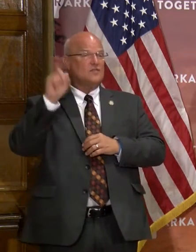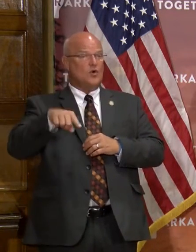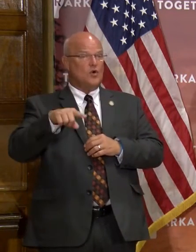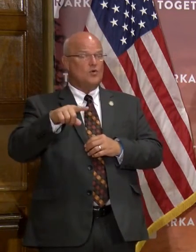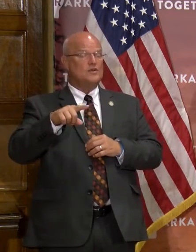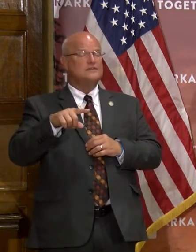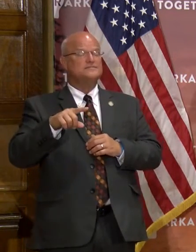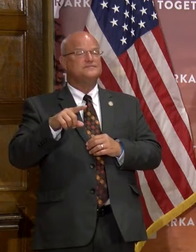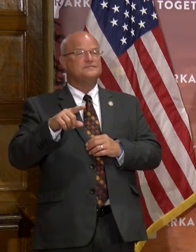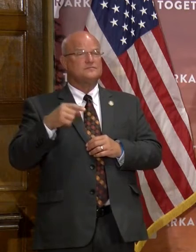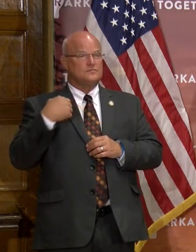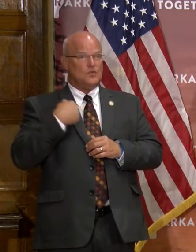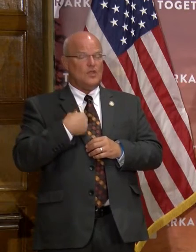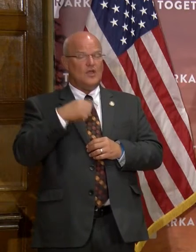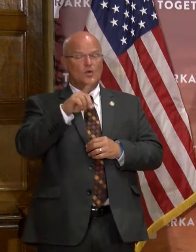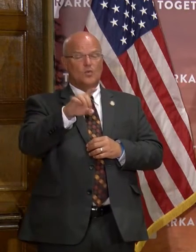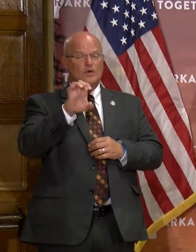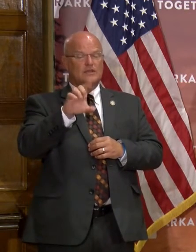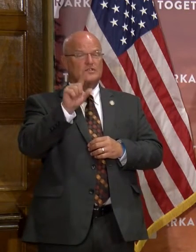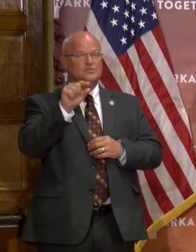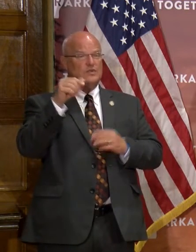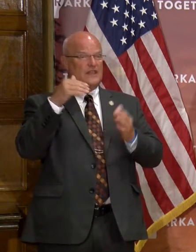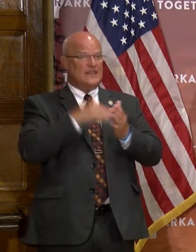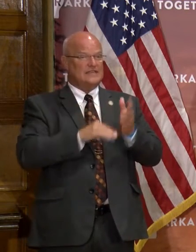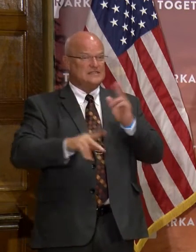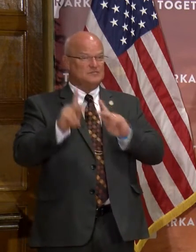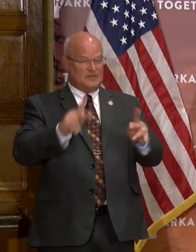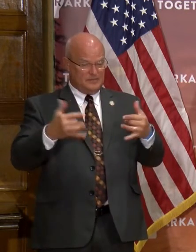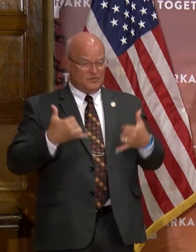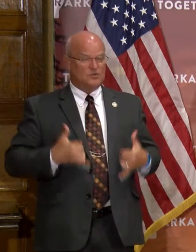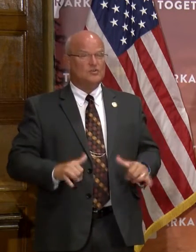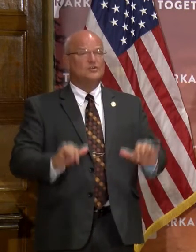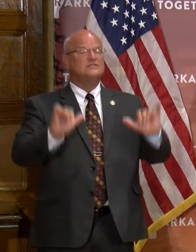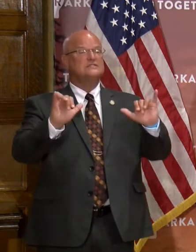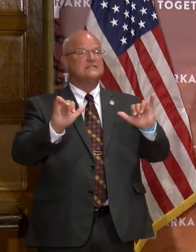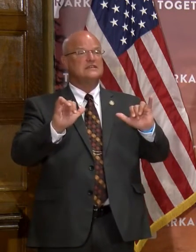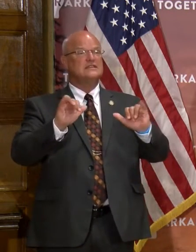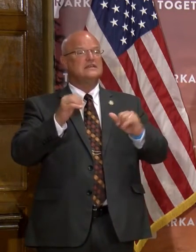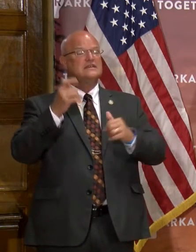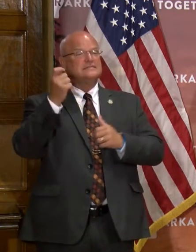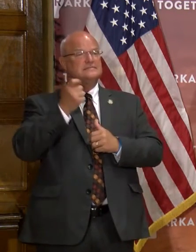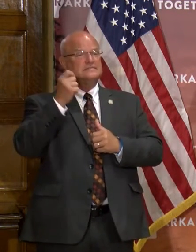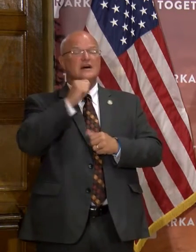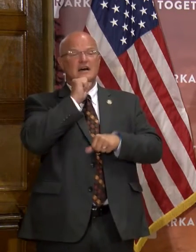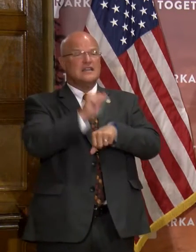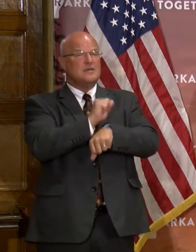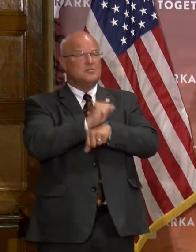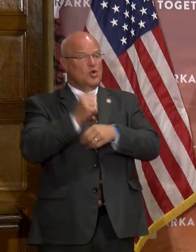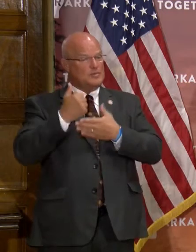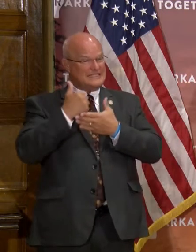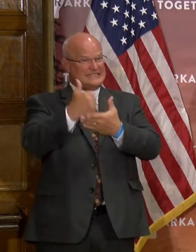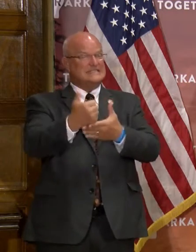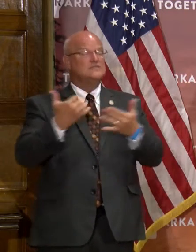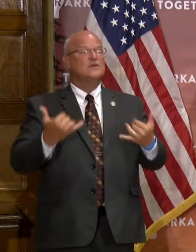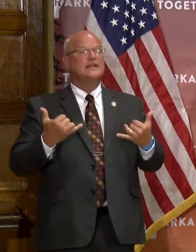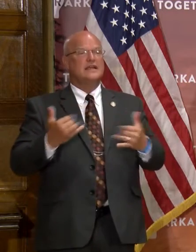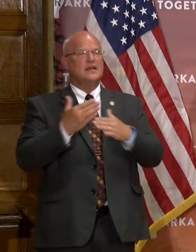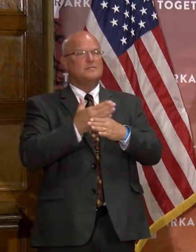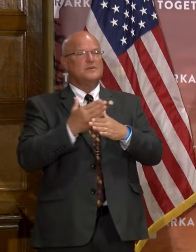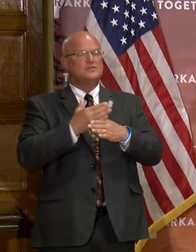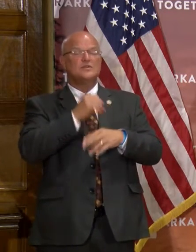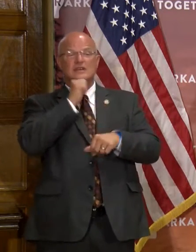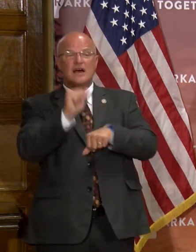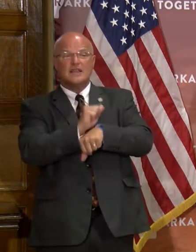the Governor alluded to, we do have 120,000 Arkansans who are still on some type of unemployment assistance. This is between